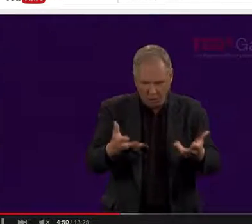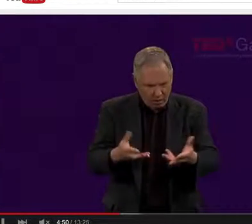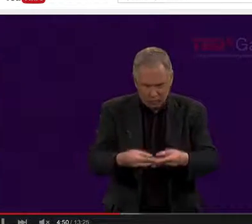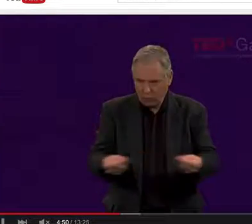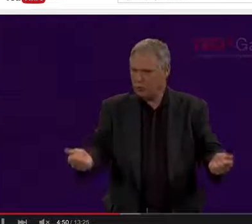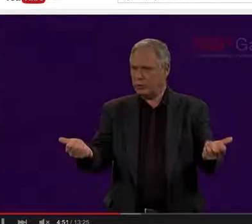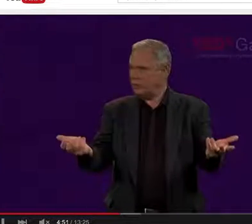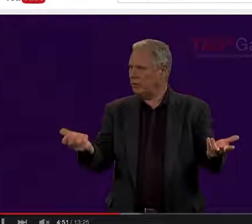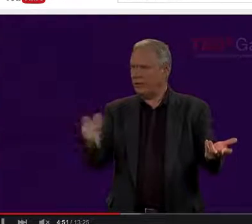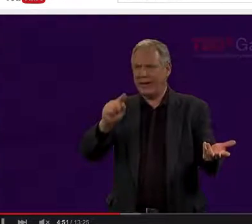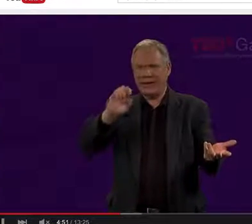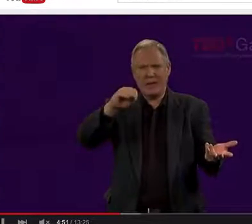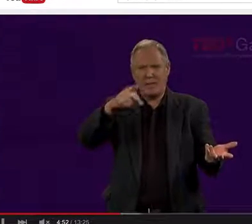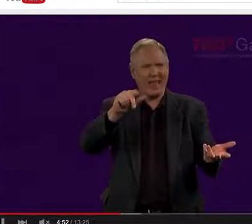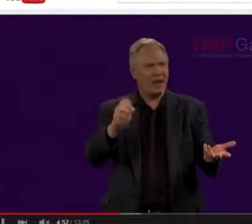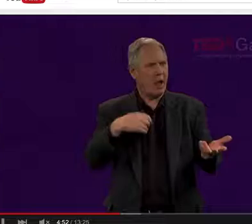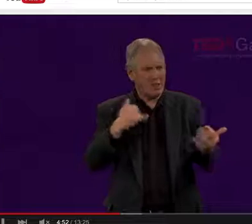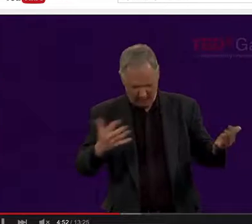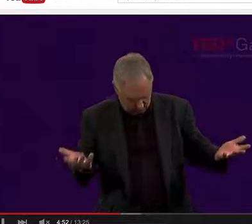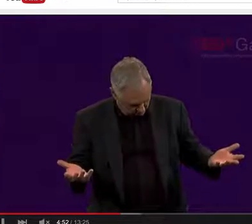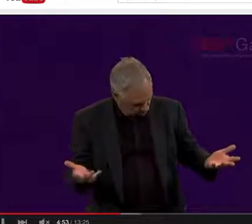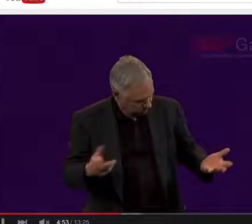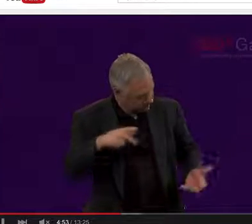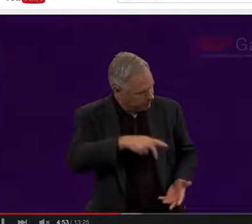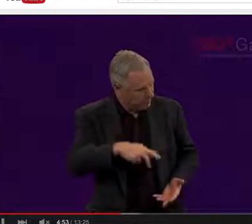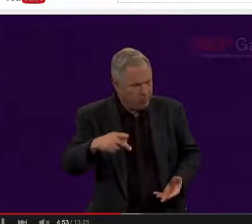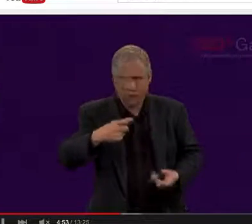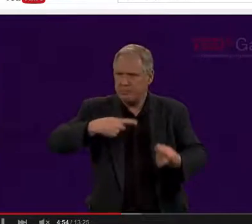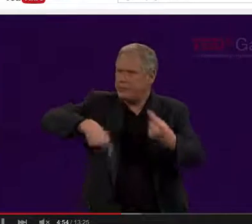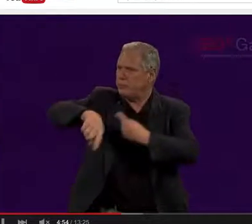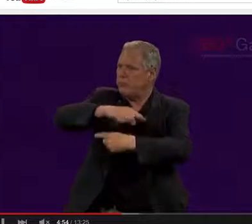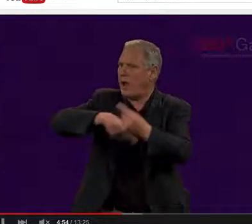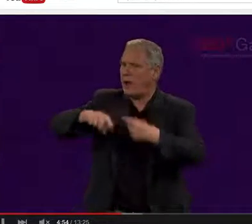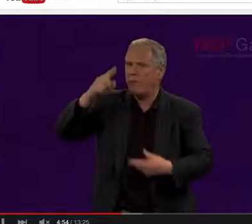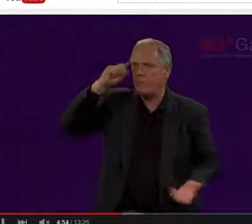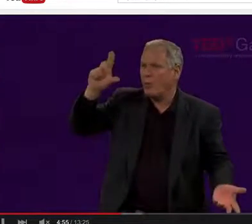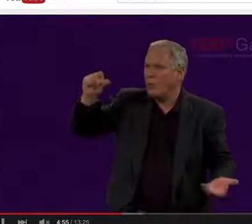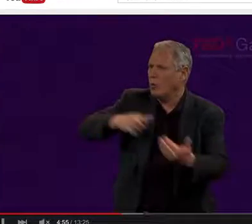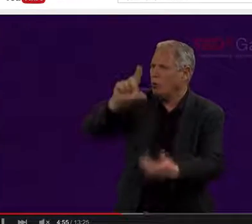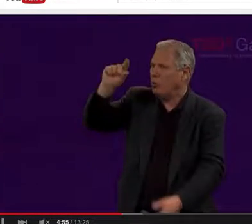keep dashing their eyes from the speaker to the screen, speaker to the screen.